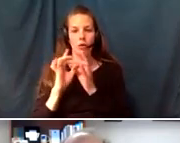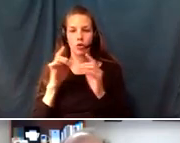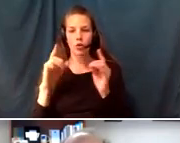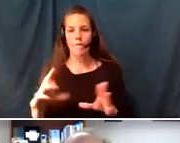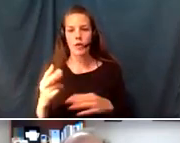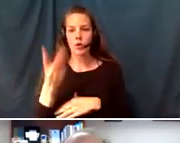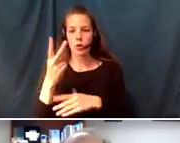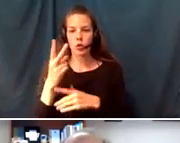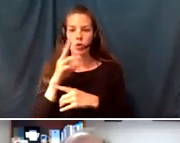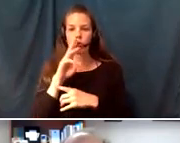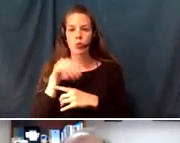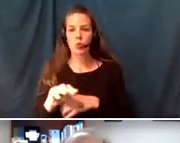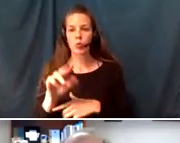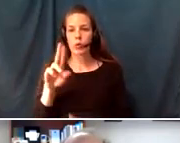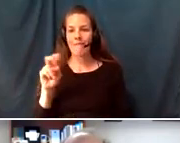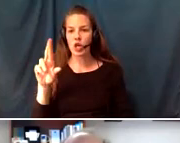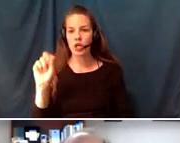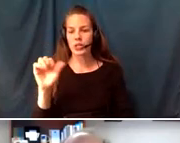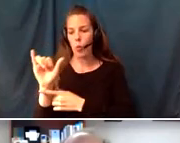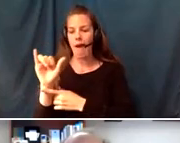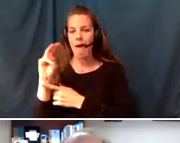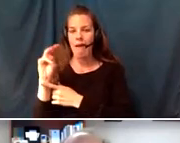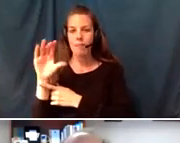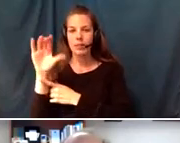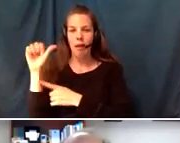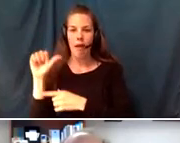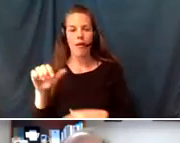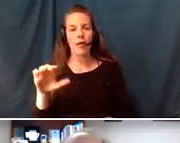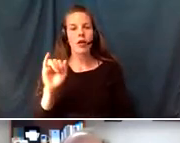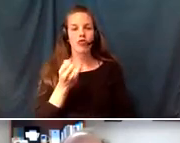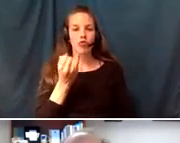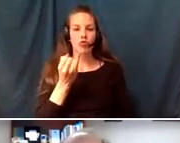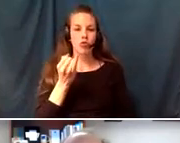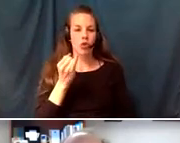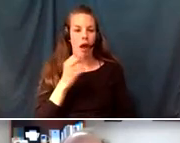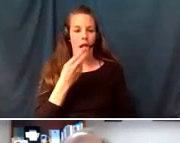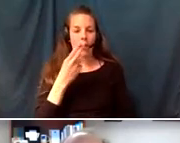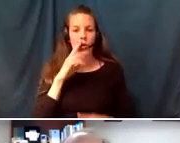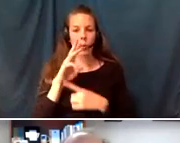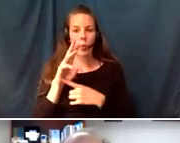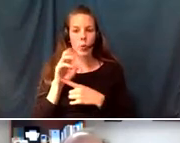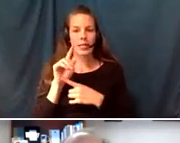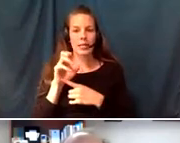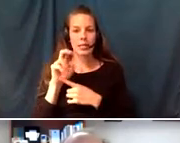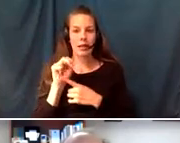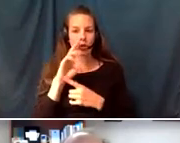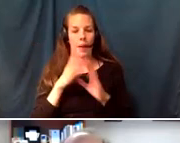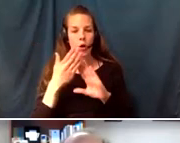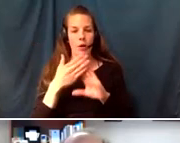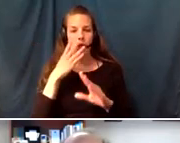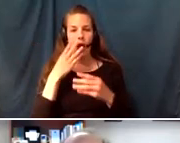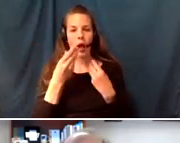Rivers YMCA, and Josh Whitson, Chief Operating Officer at the Scott County